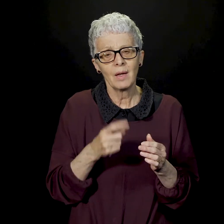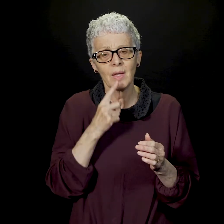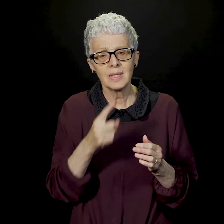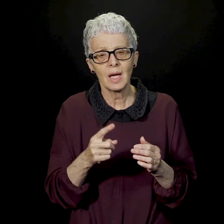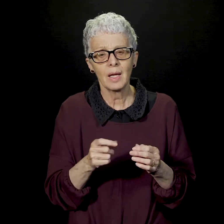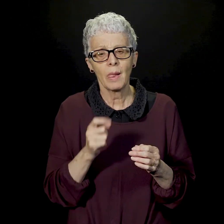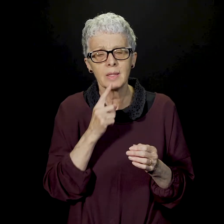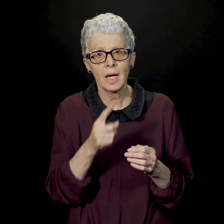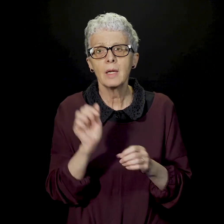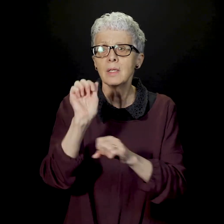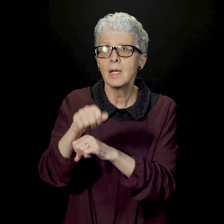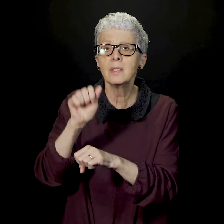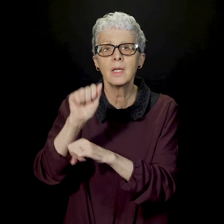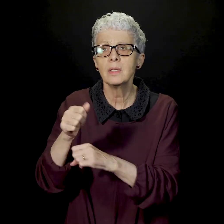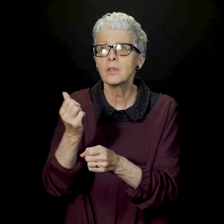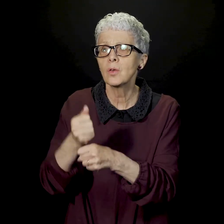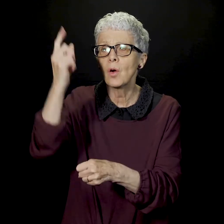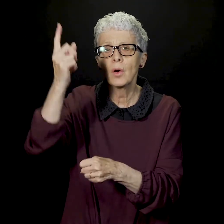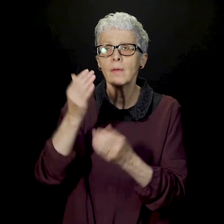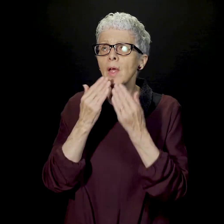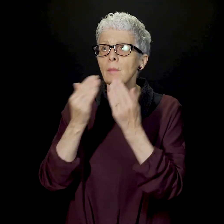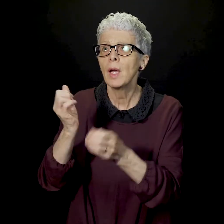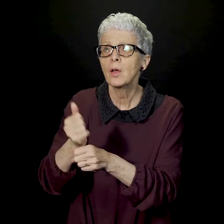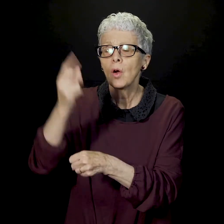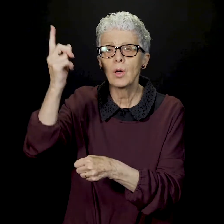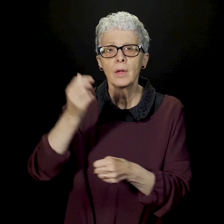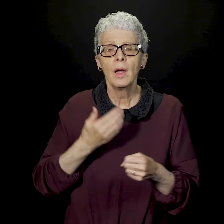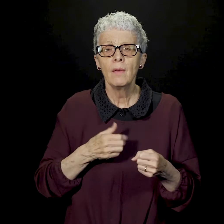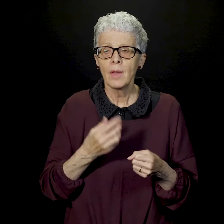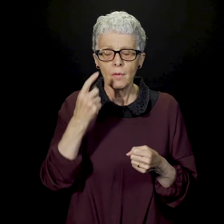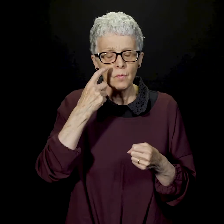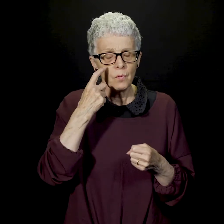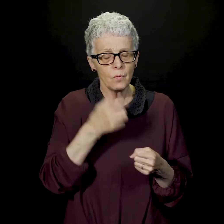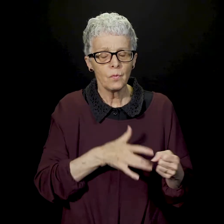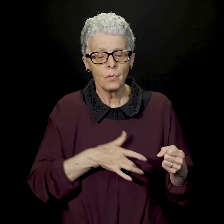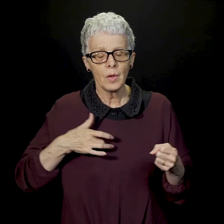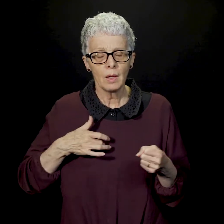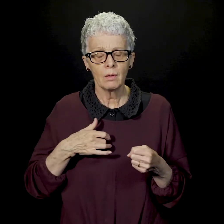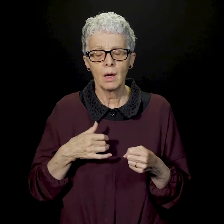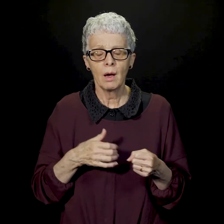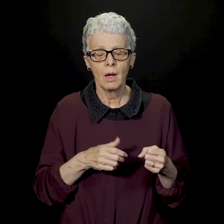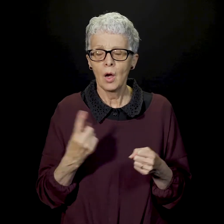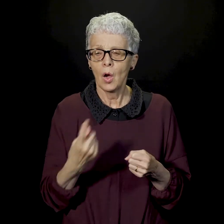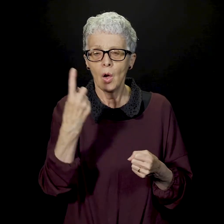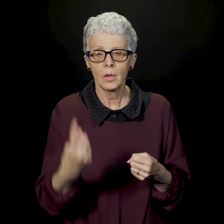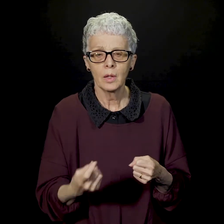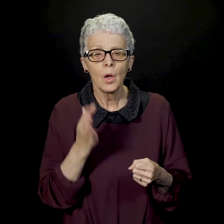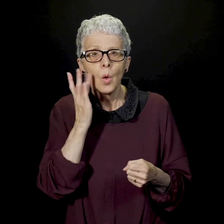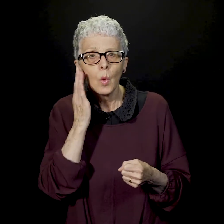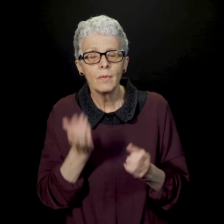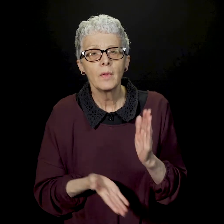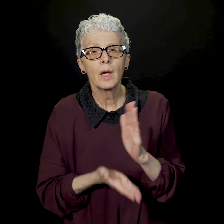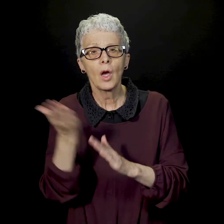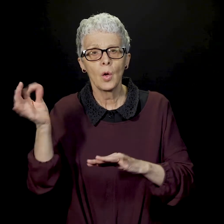big yes to God through their obedience. When they go to a wedding and everyone's in couples and then they just get put on the